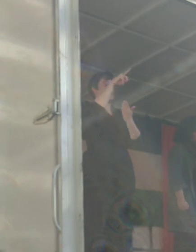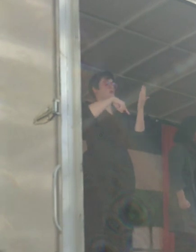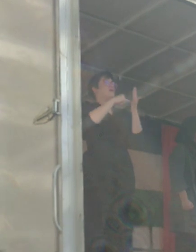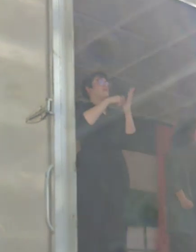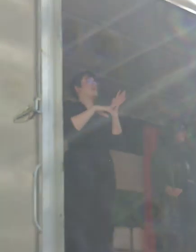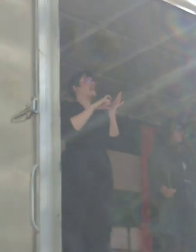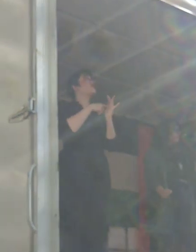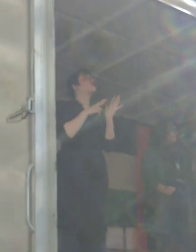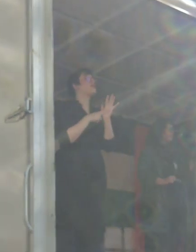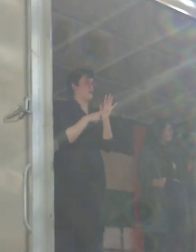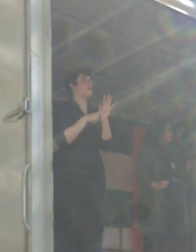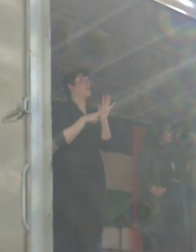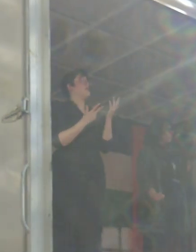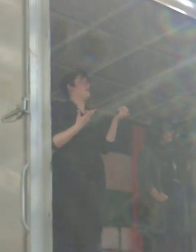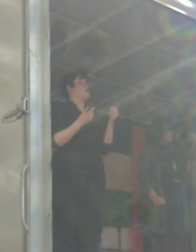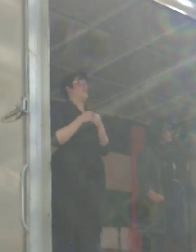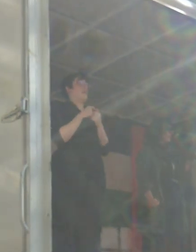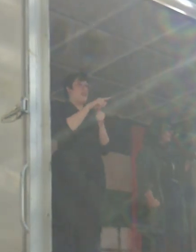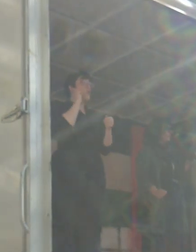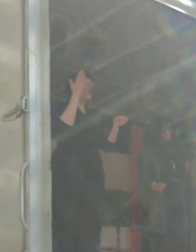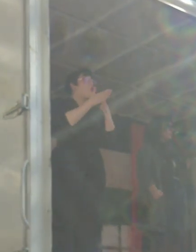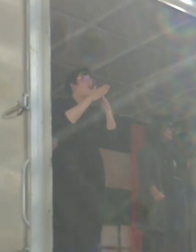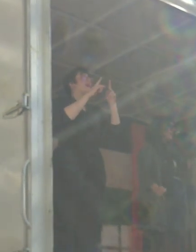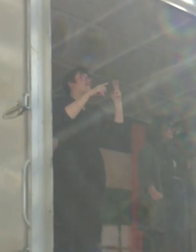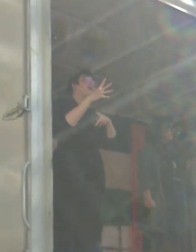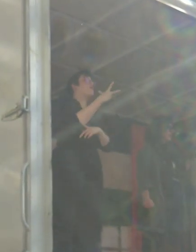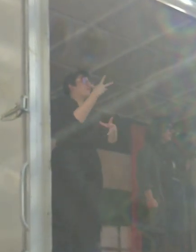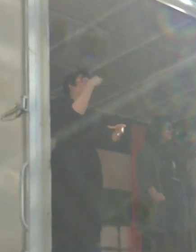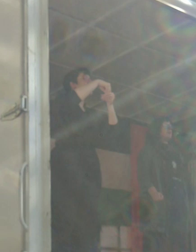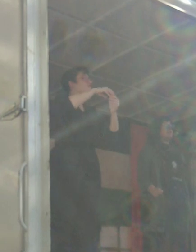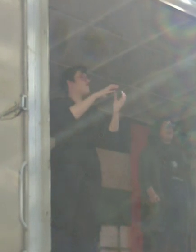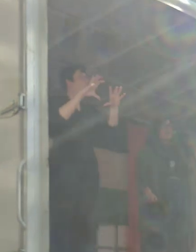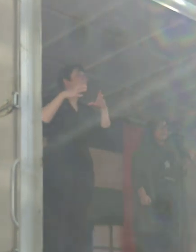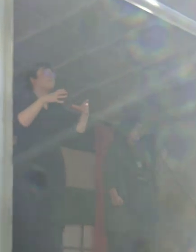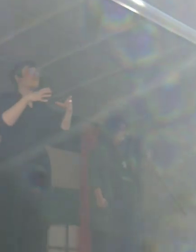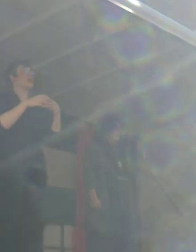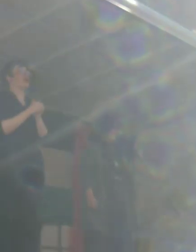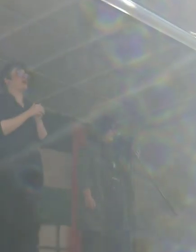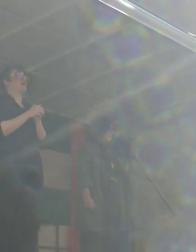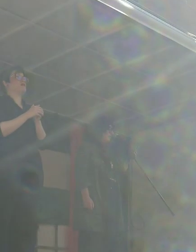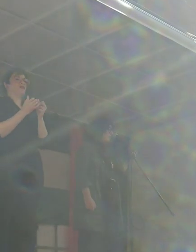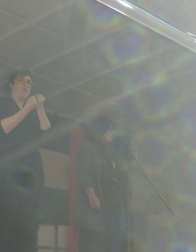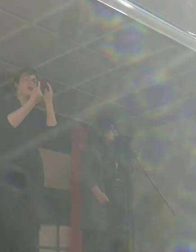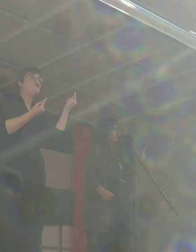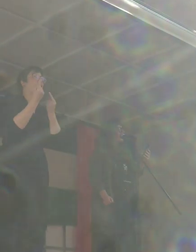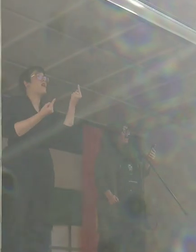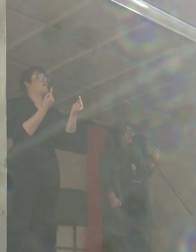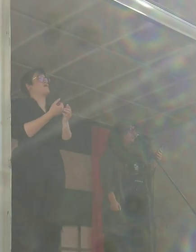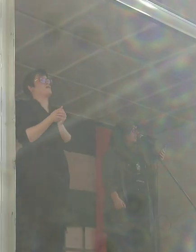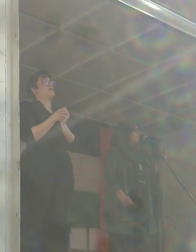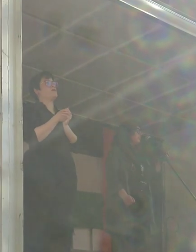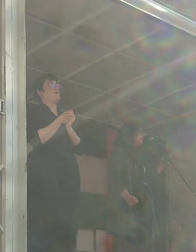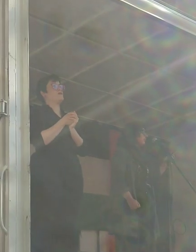That is their beauty. Our resistance works only when it is collective, communal, and shared, when we rely on each other.